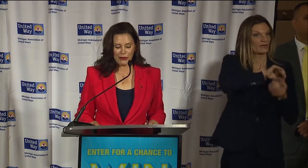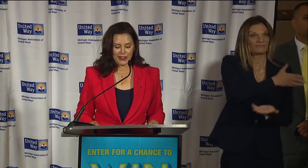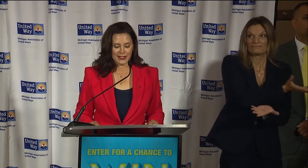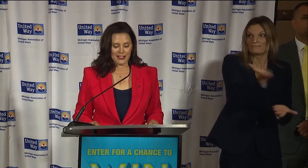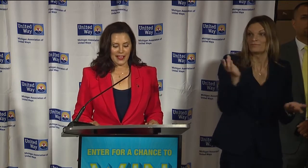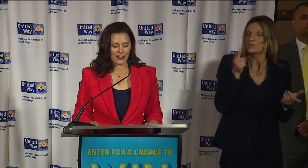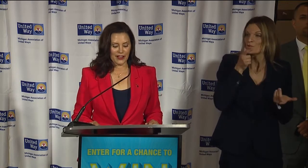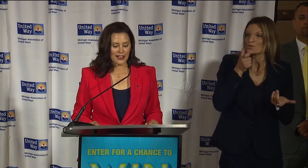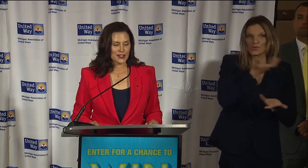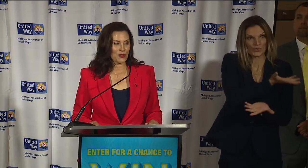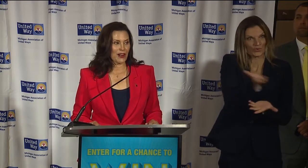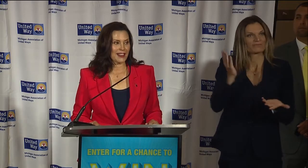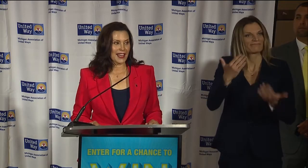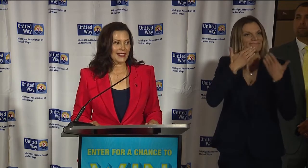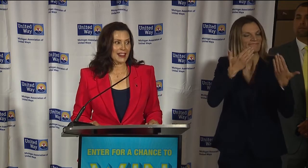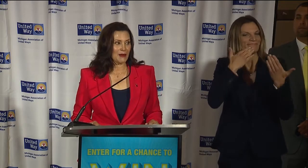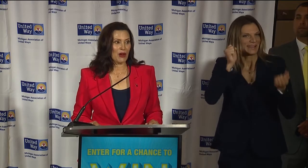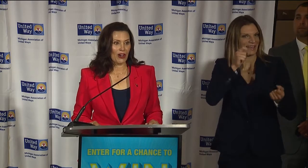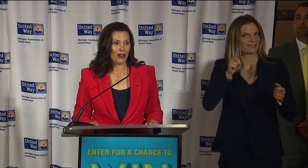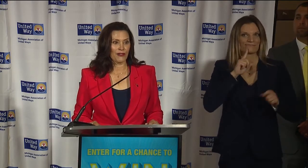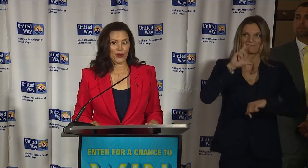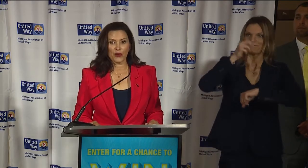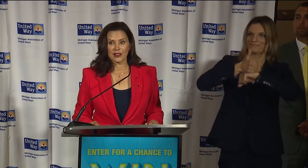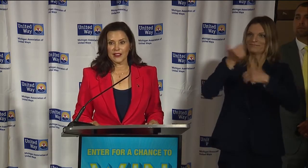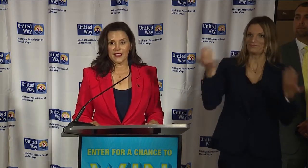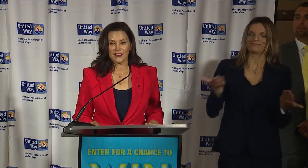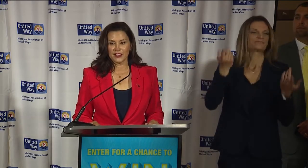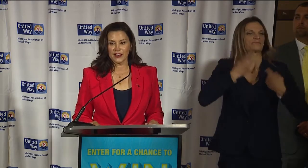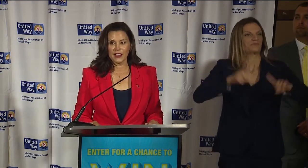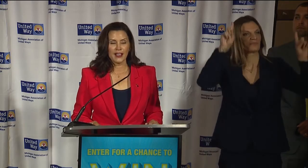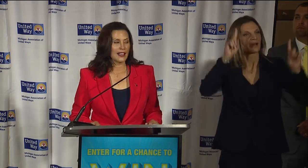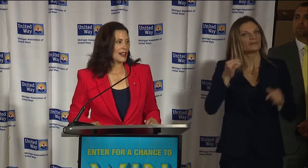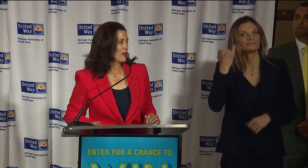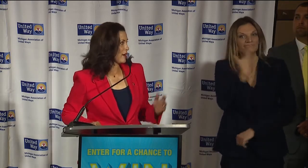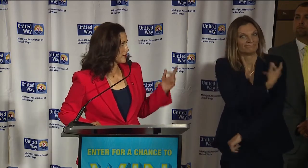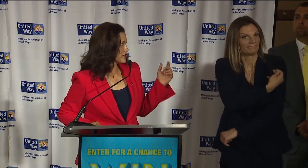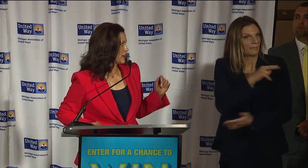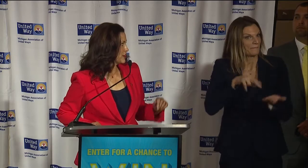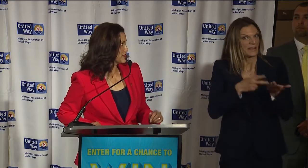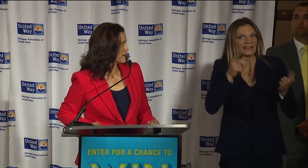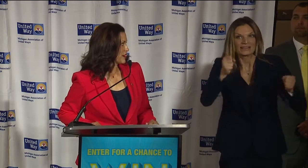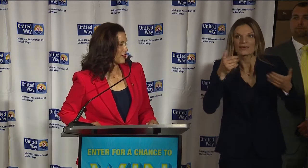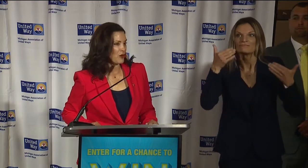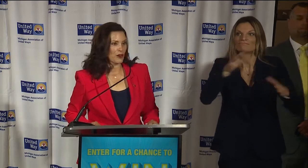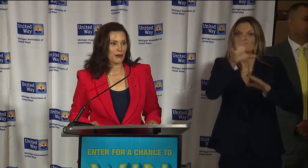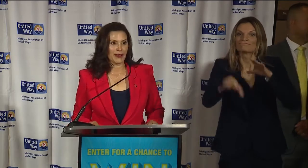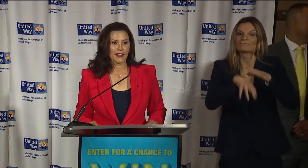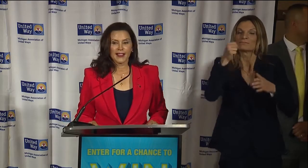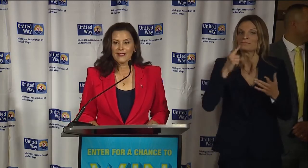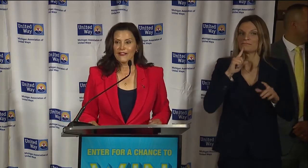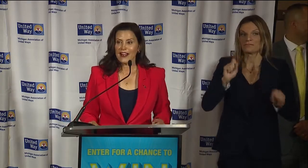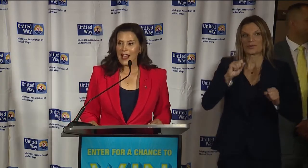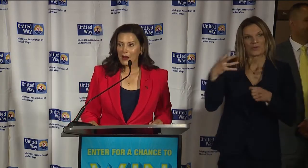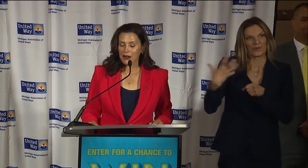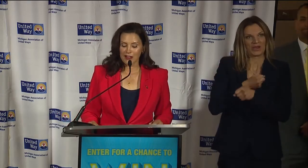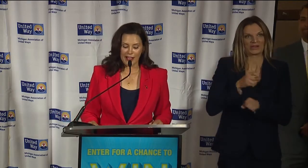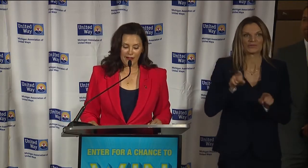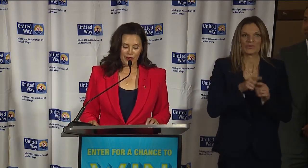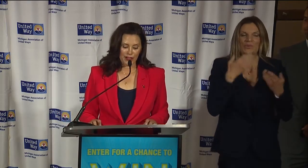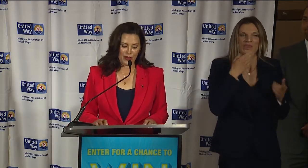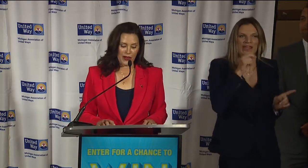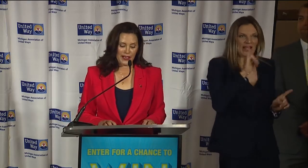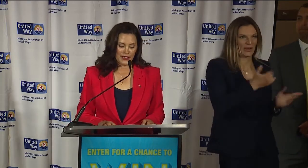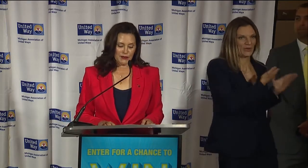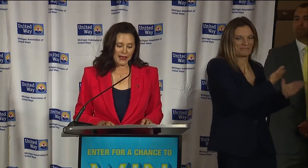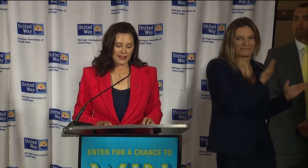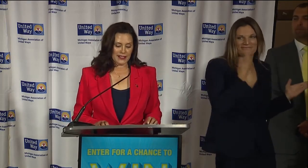able to pull this together. So I want to thank them all for the work that they have done. And Carrie Ebersol, who's been our quarterback. Phenomenal